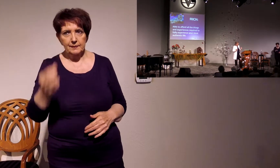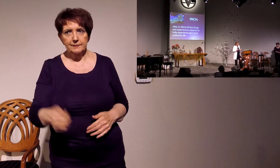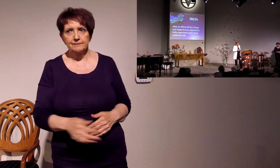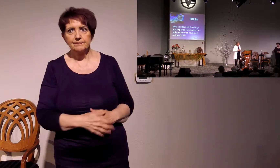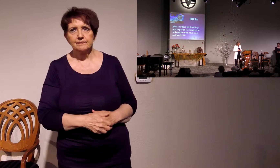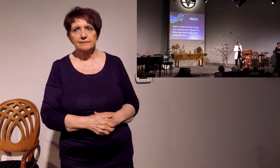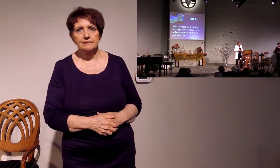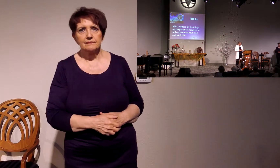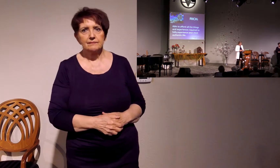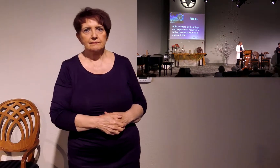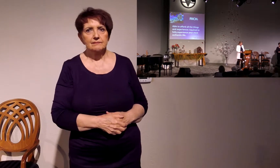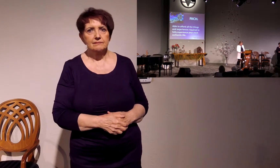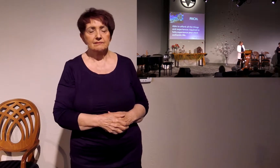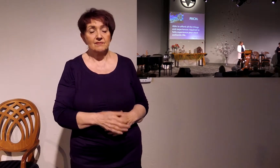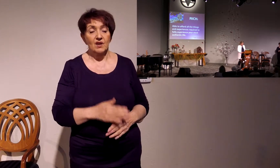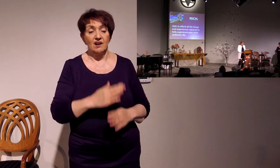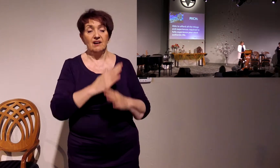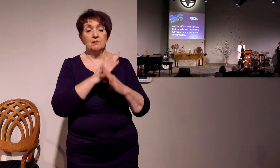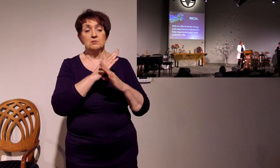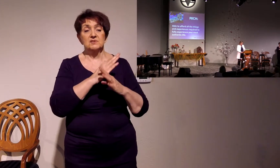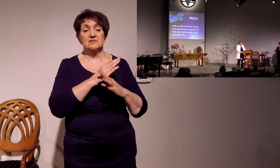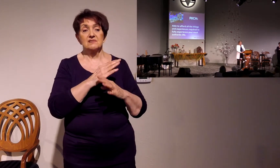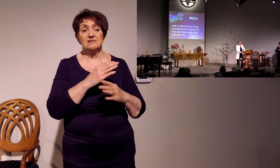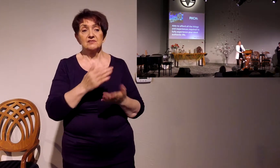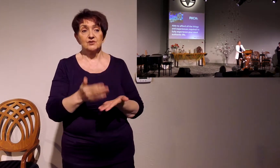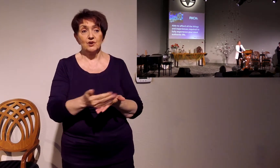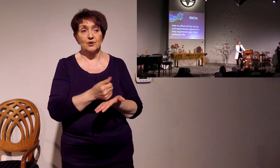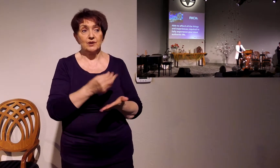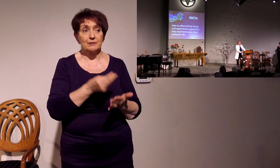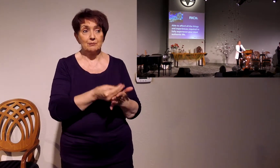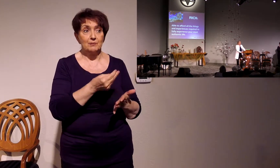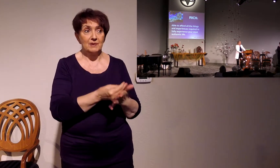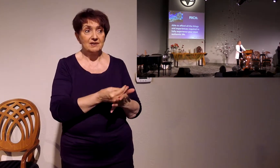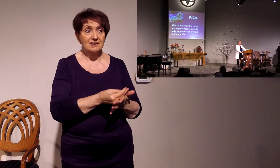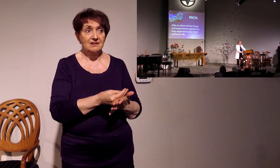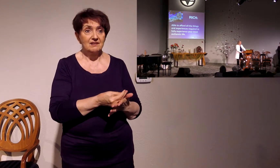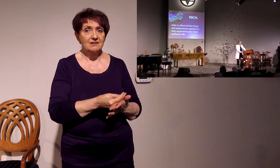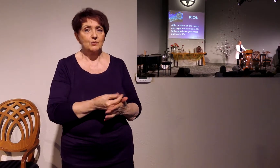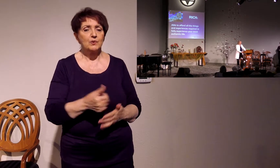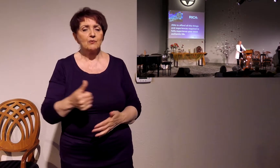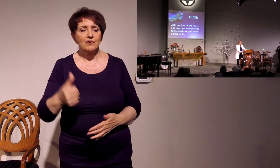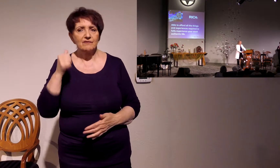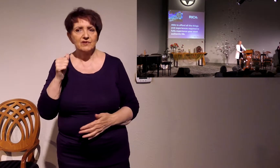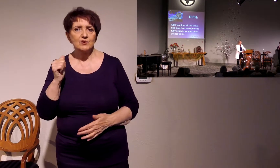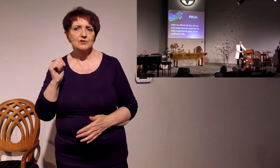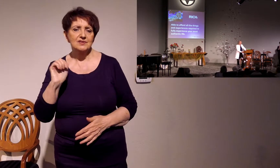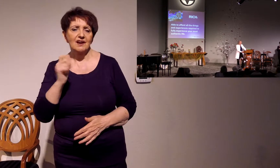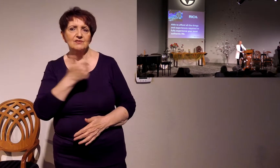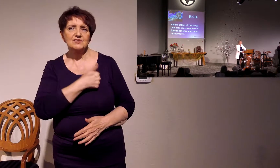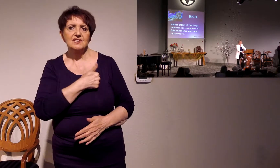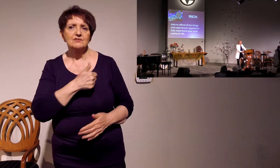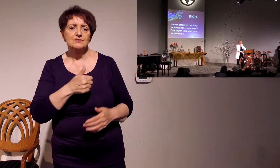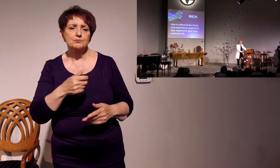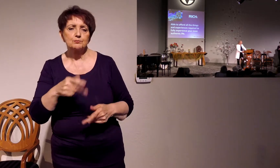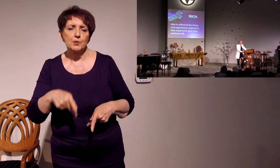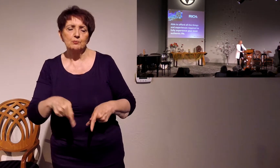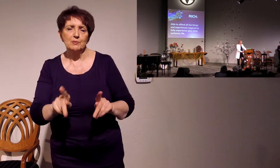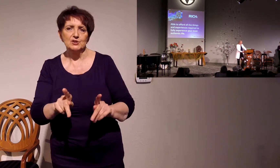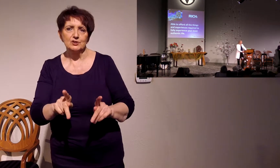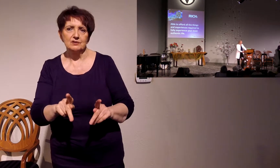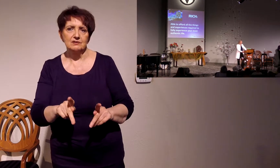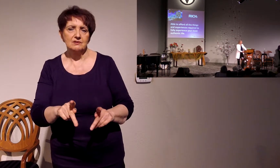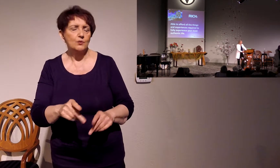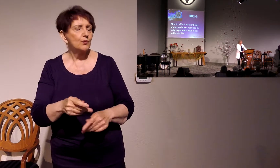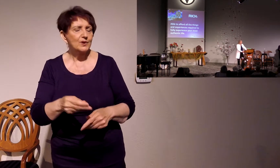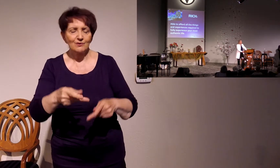One of the biggest obstacles to making lots of money is we actually refuse ourselves permission, refuse to give